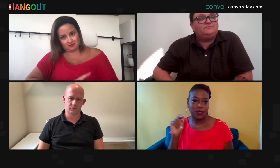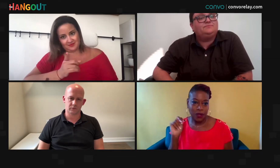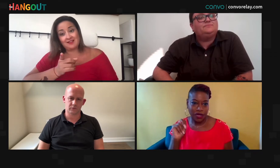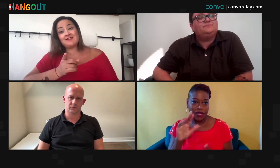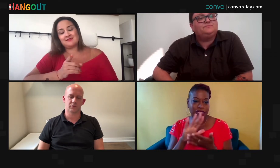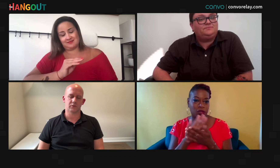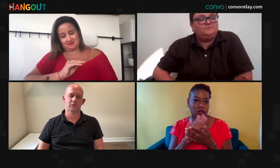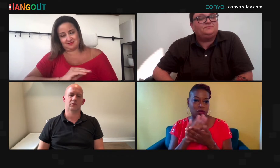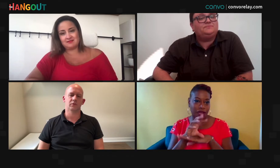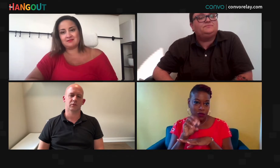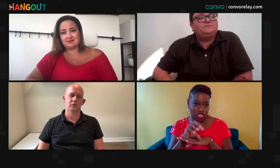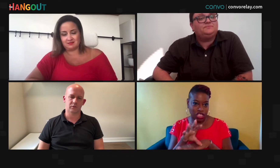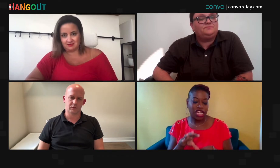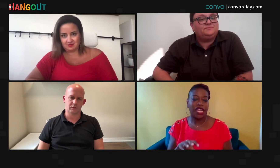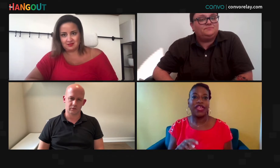I work with the Metro.